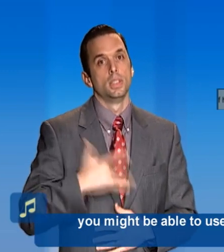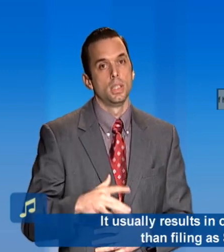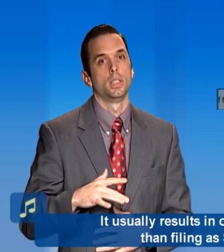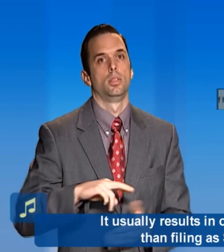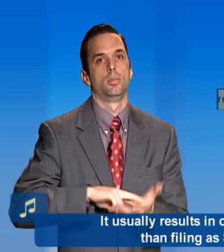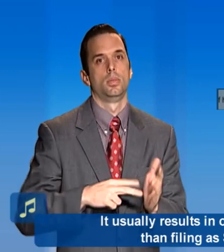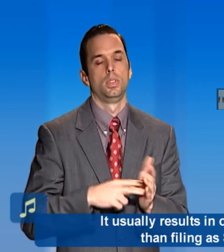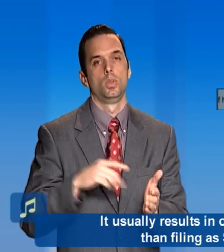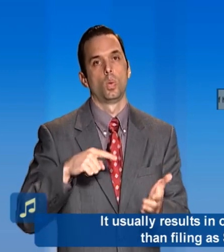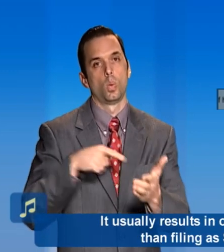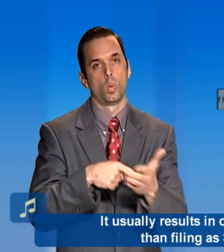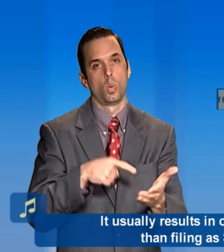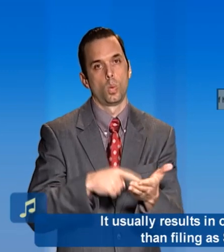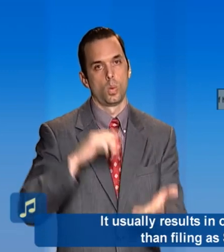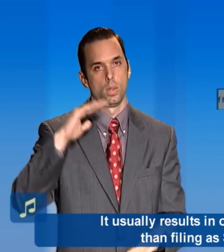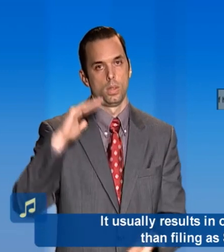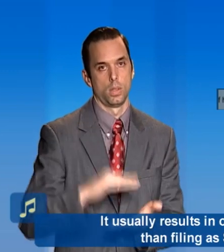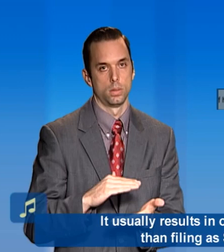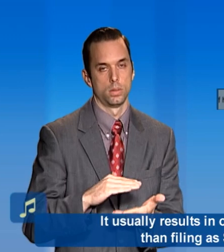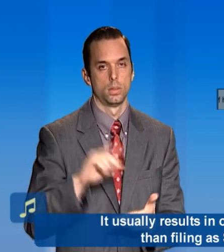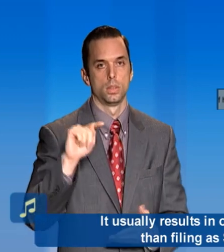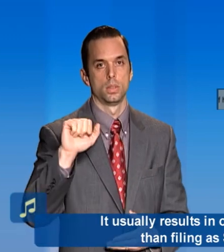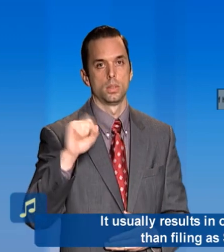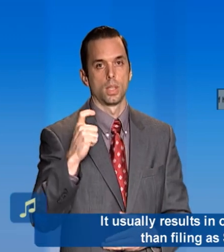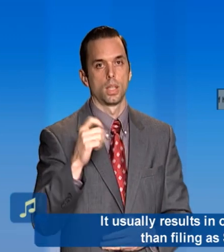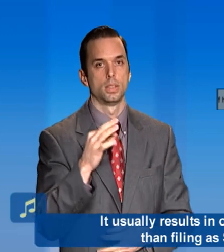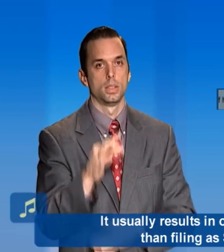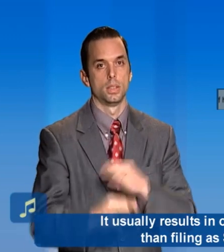It usually results in owing less tax than filing as single.